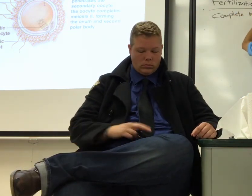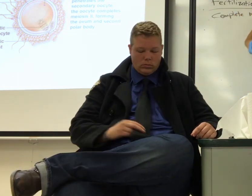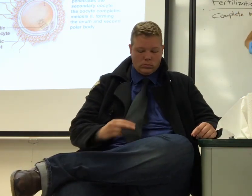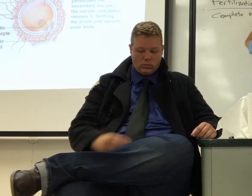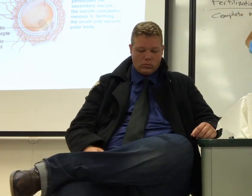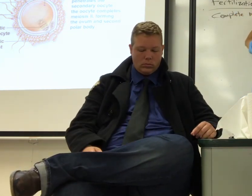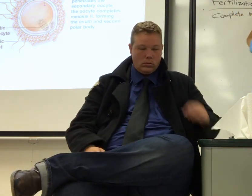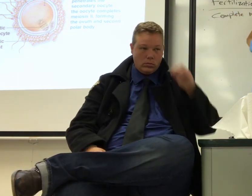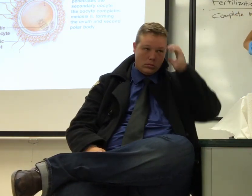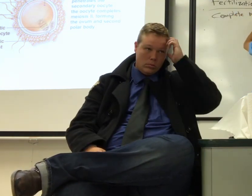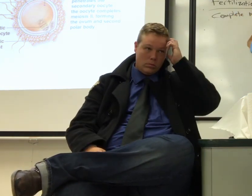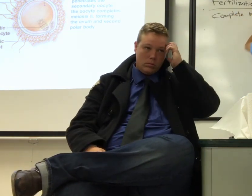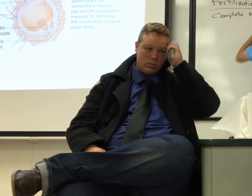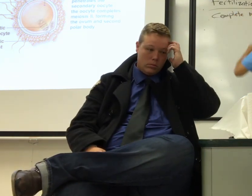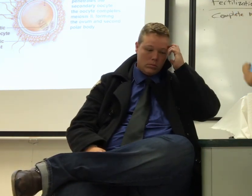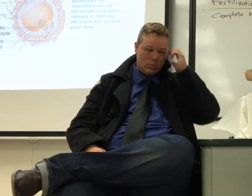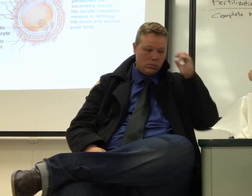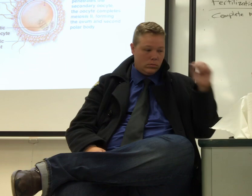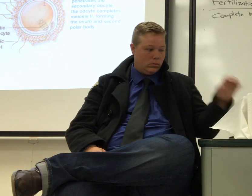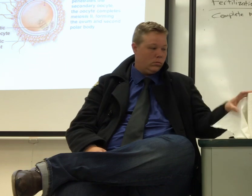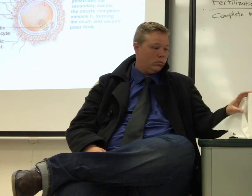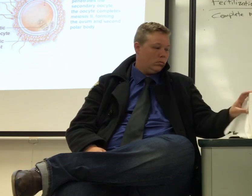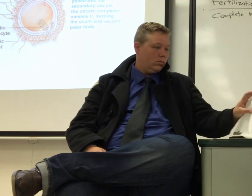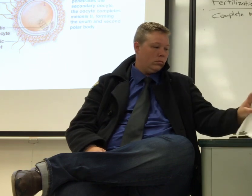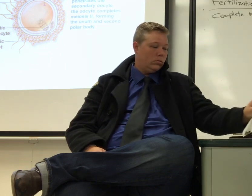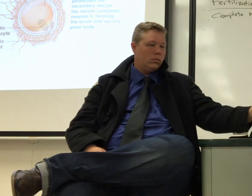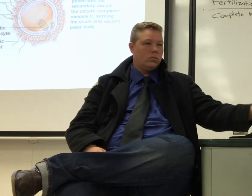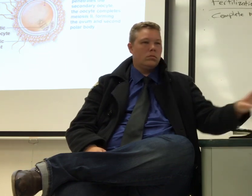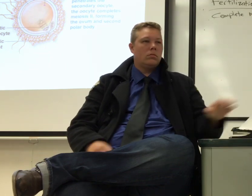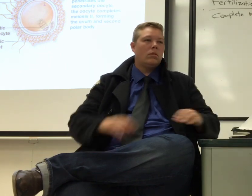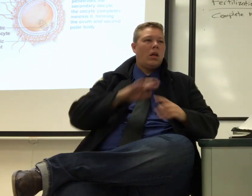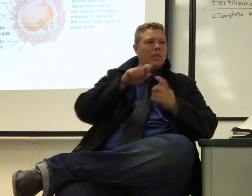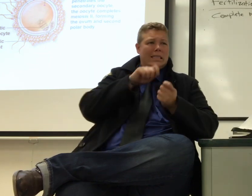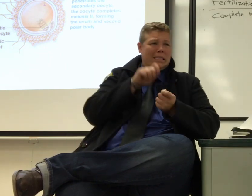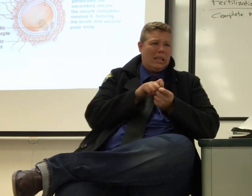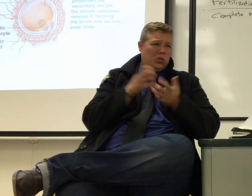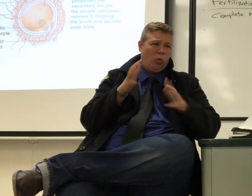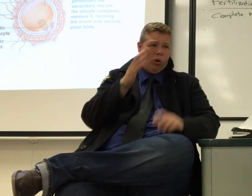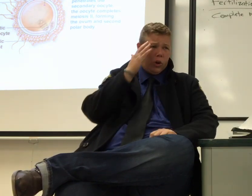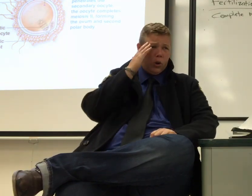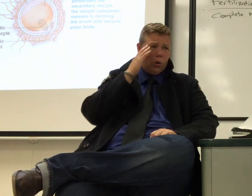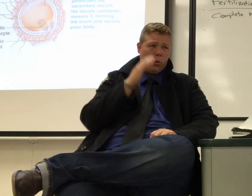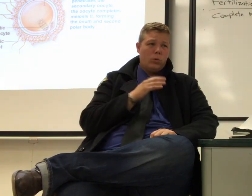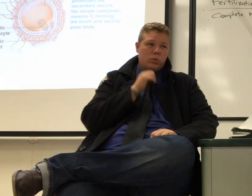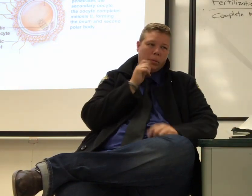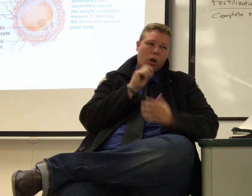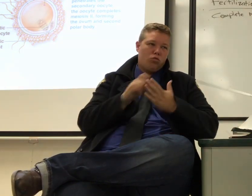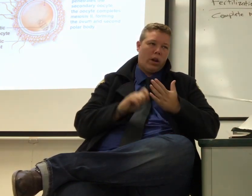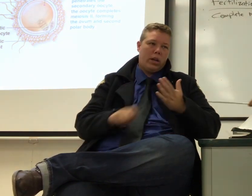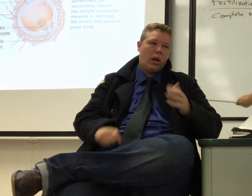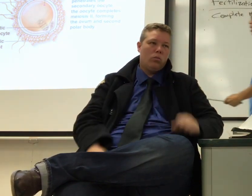meiosis two. I'm not going to write the details of that. You should know it. You should know it.